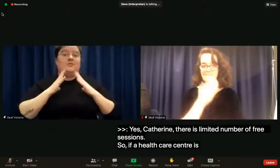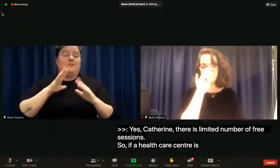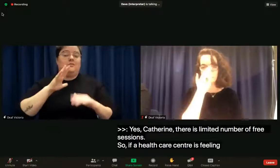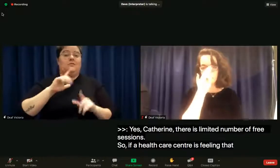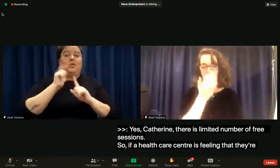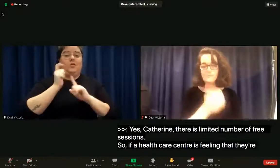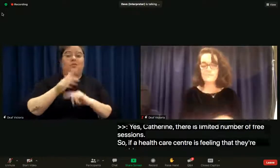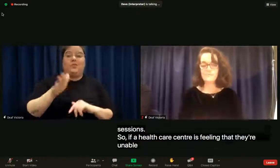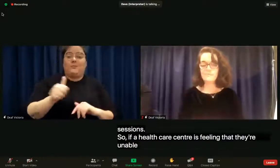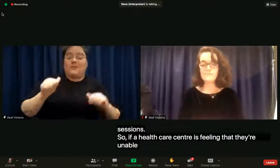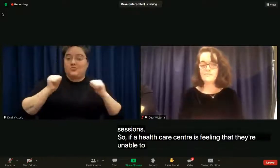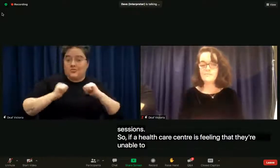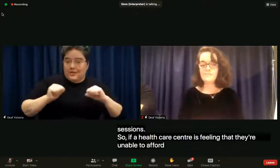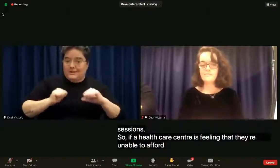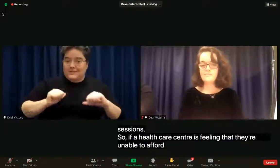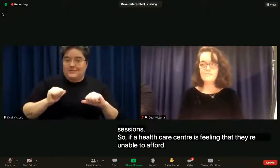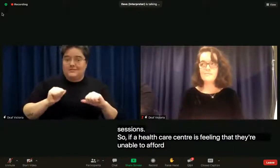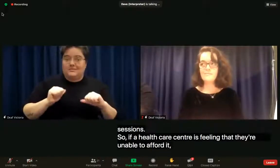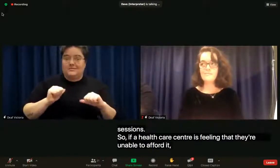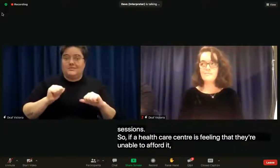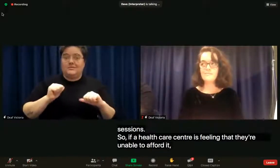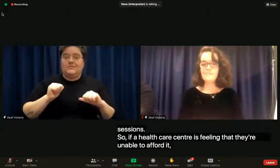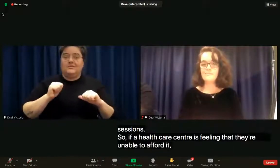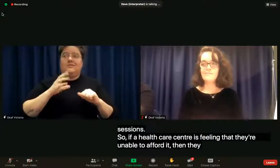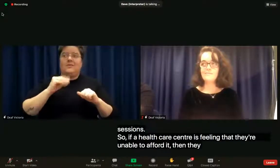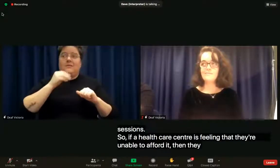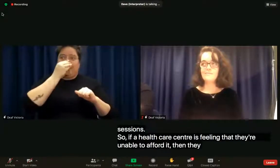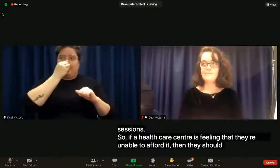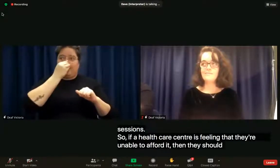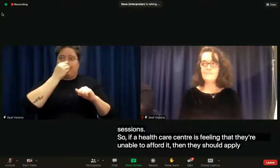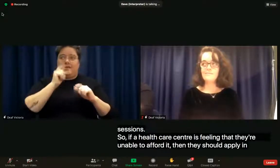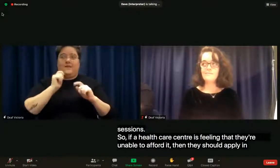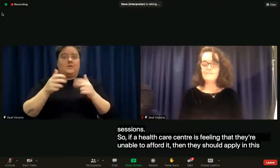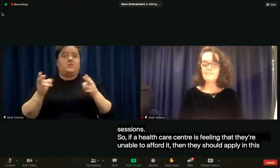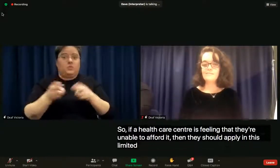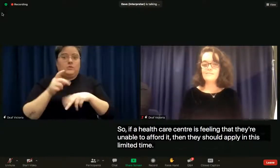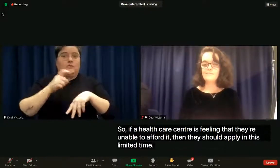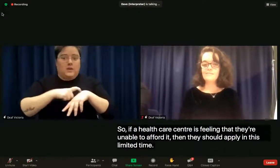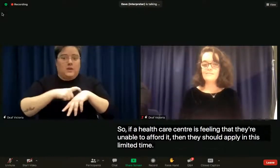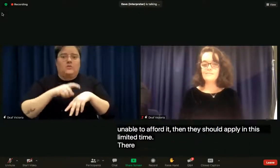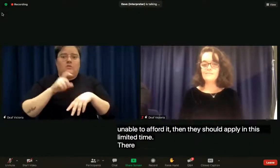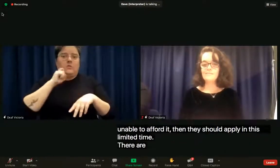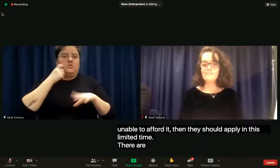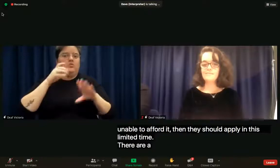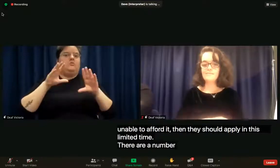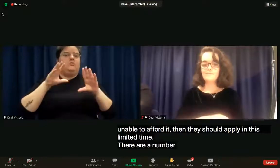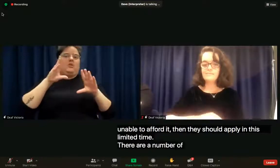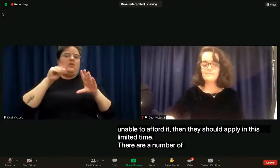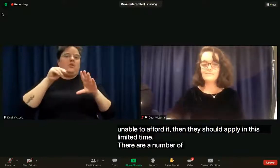this limited time. There are a number of cultural competency sessions that we are able to provide free of charge.